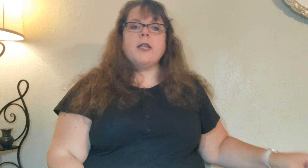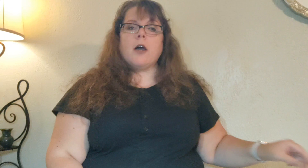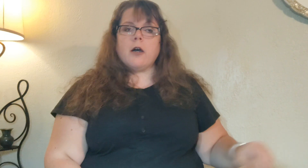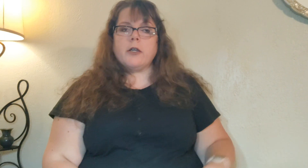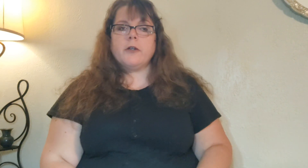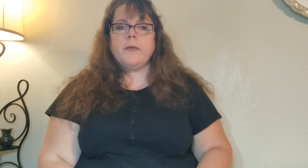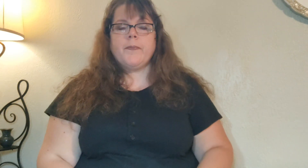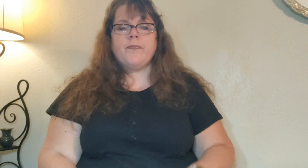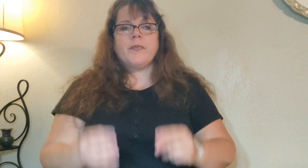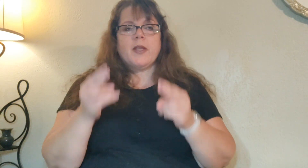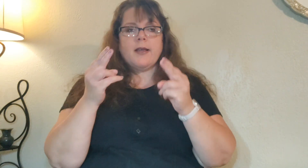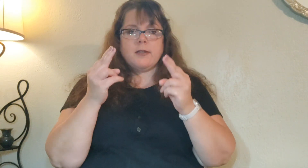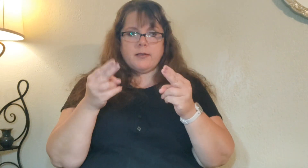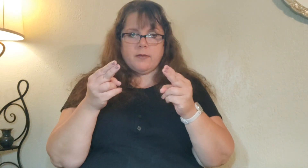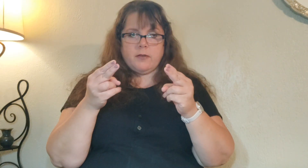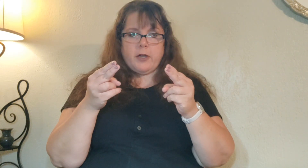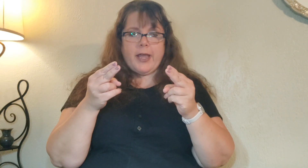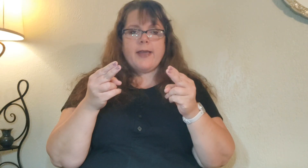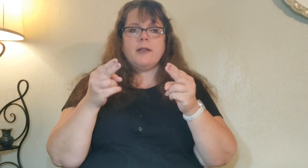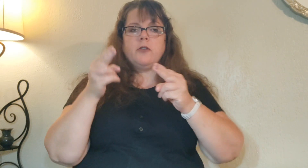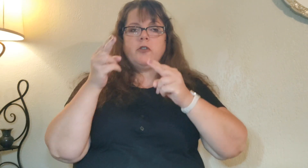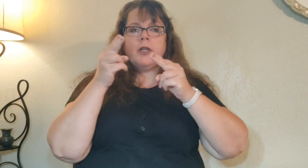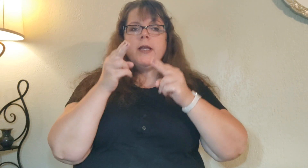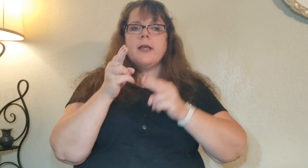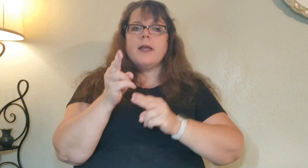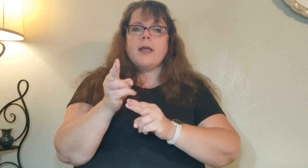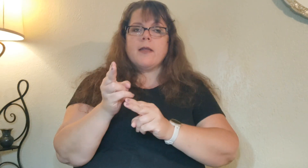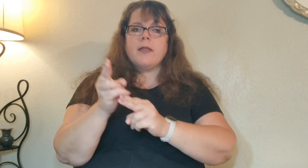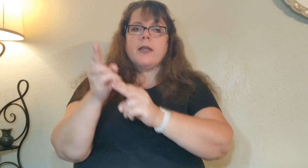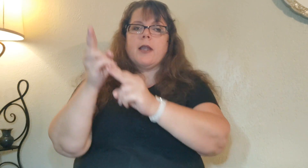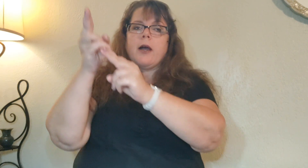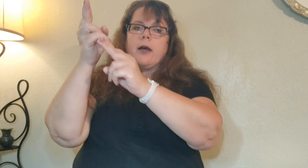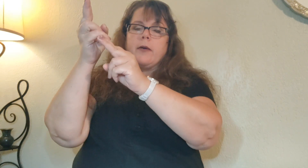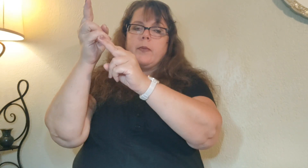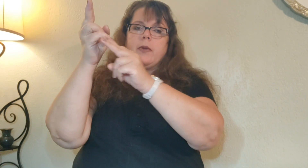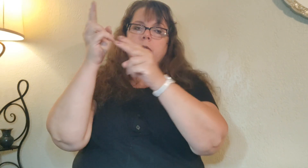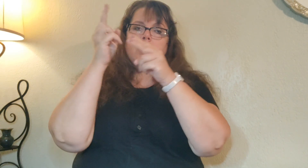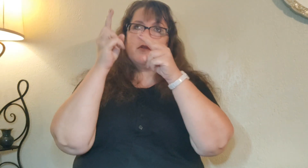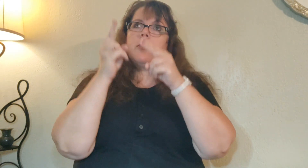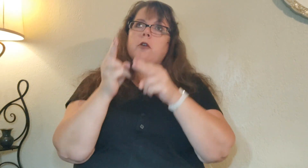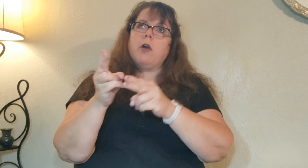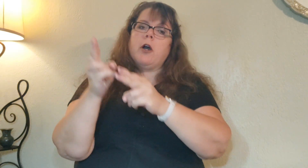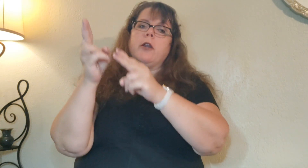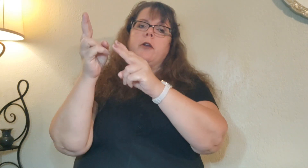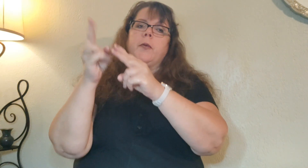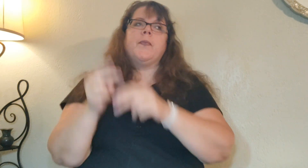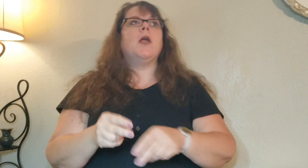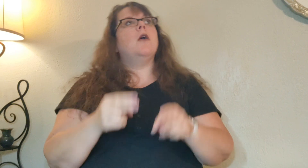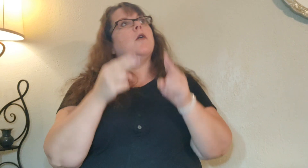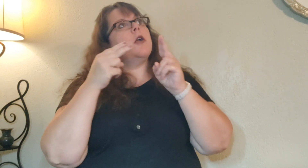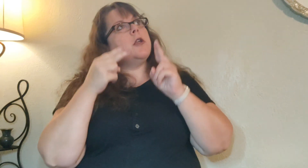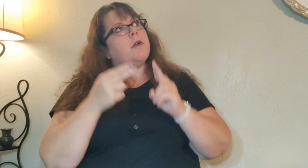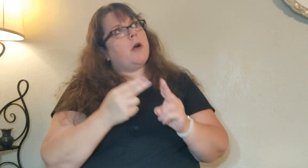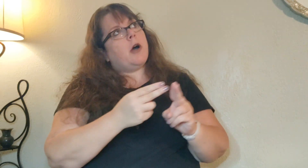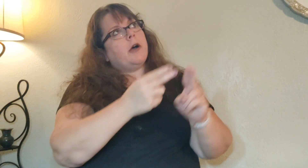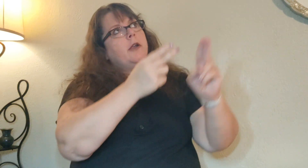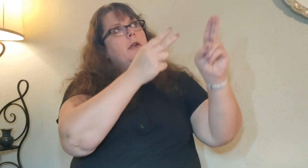Then honor is your H, and then up, you honor, or you